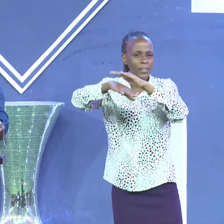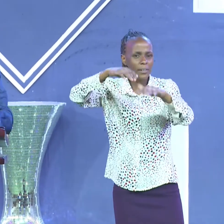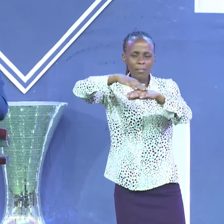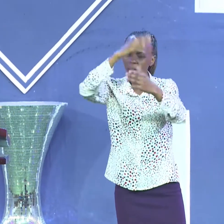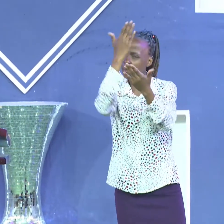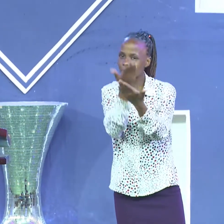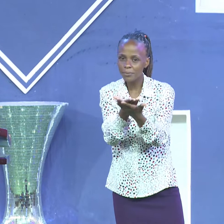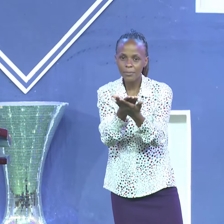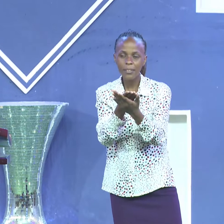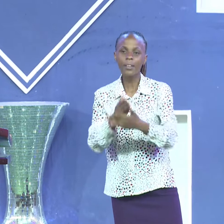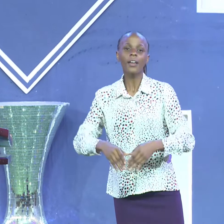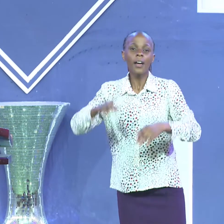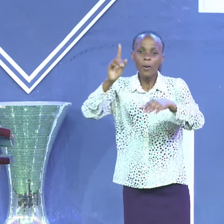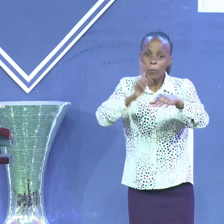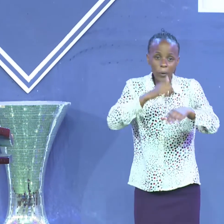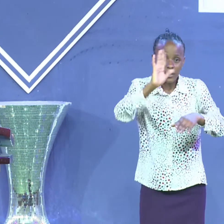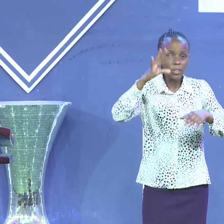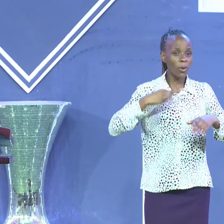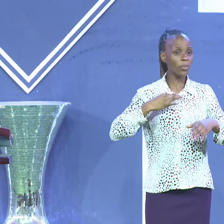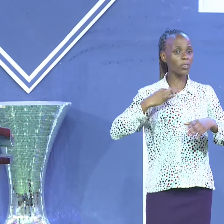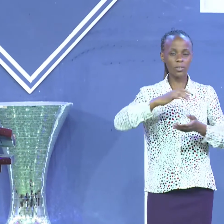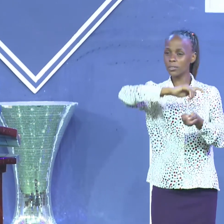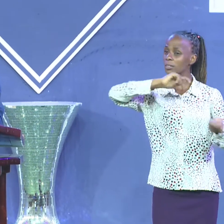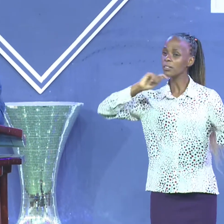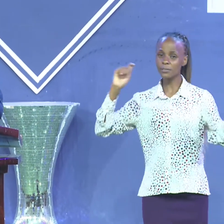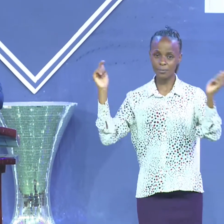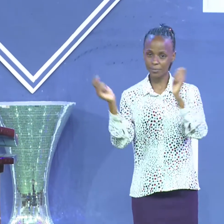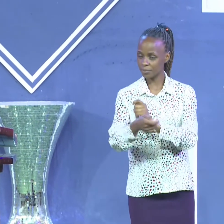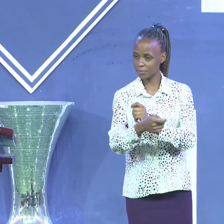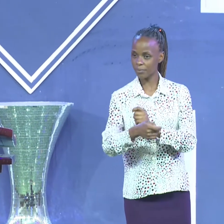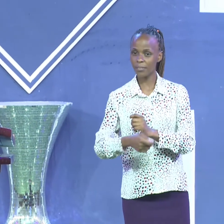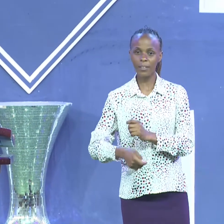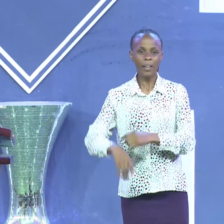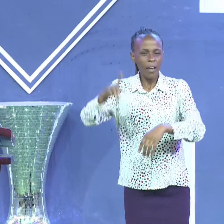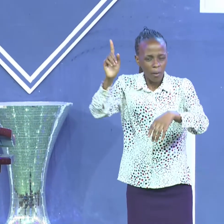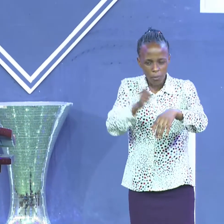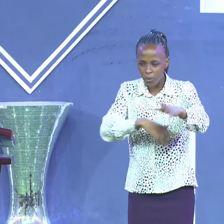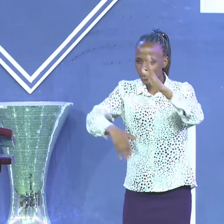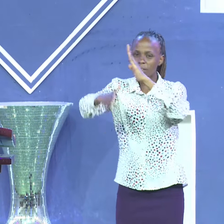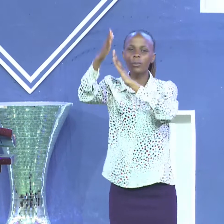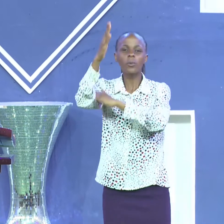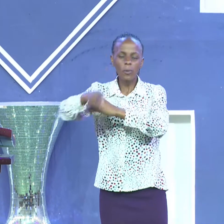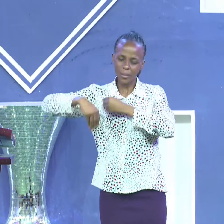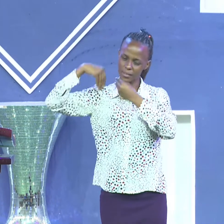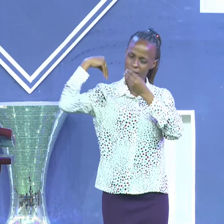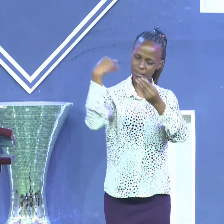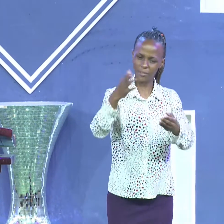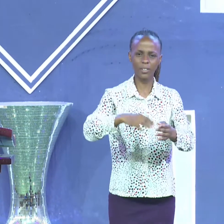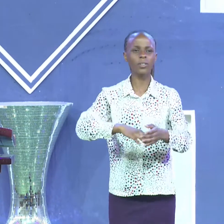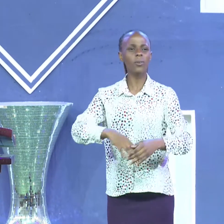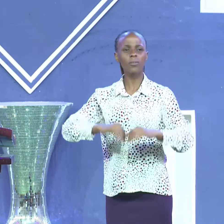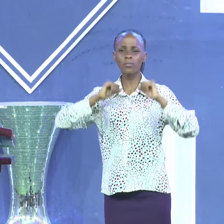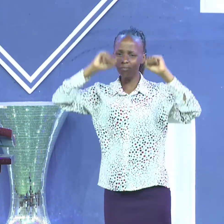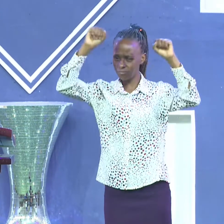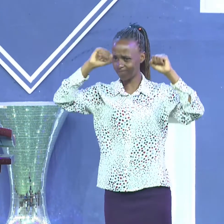you had not requested for it. When the garment has been changed, when God has given you a garment